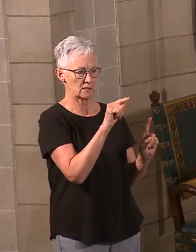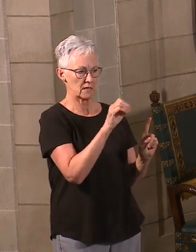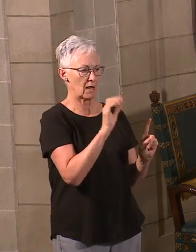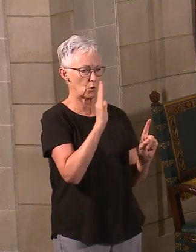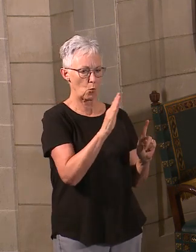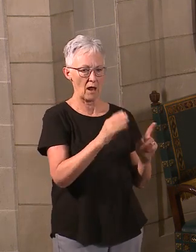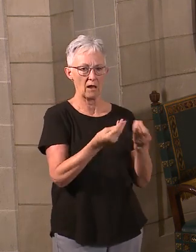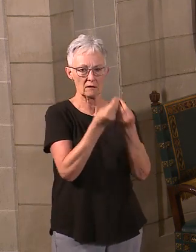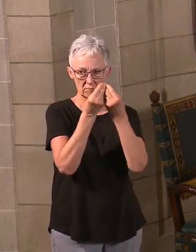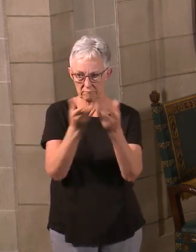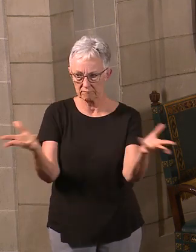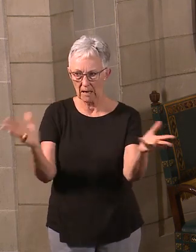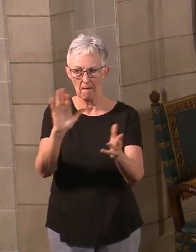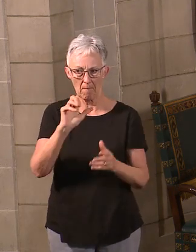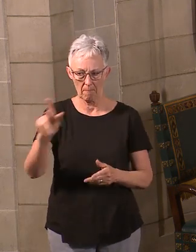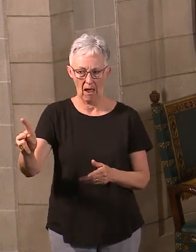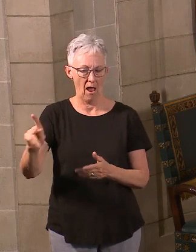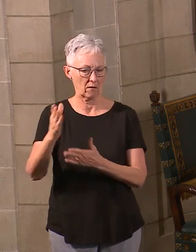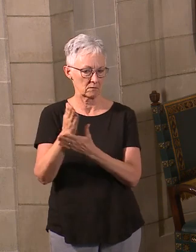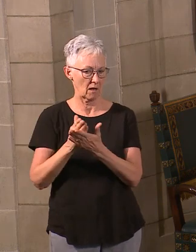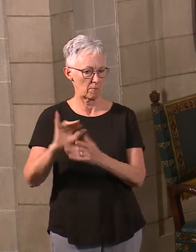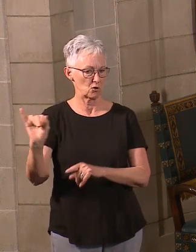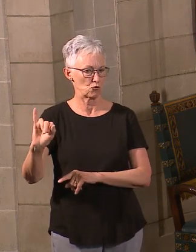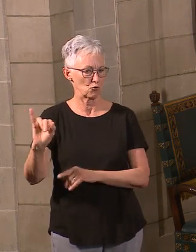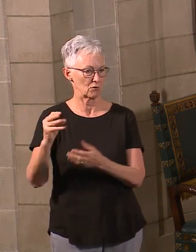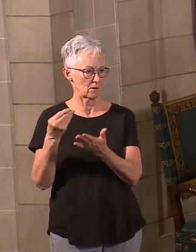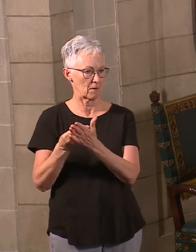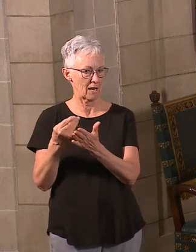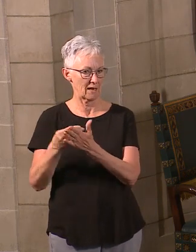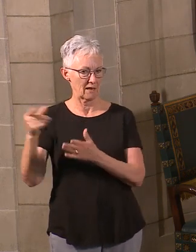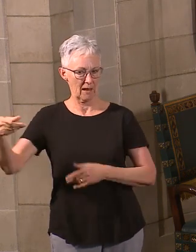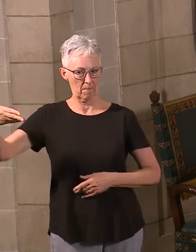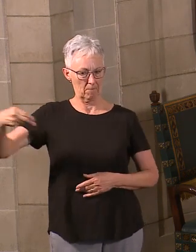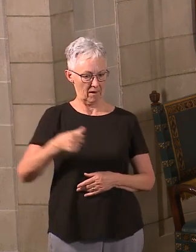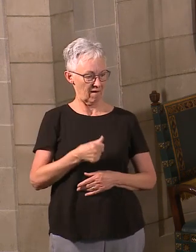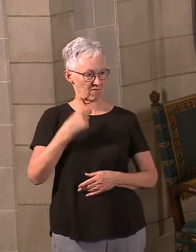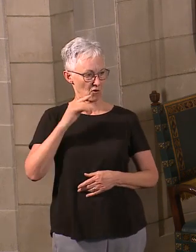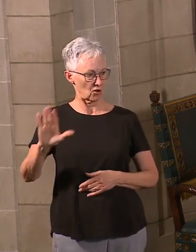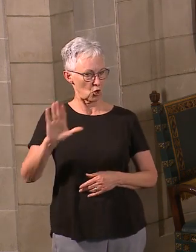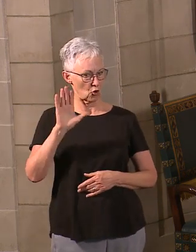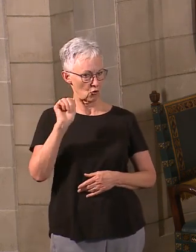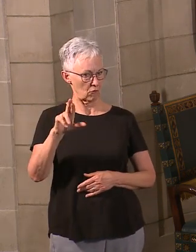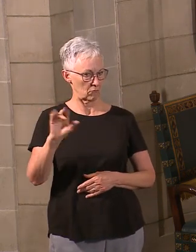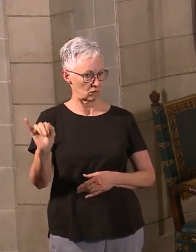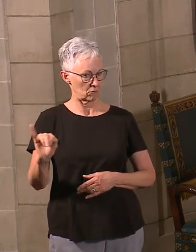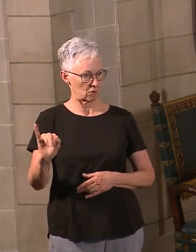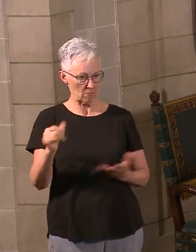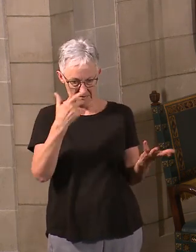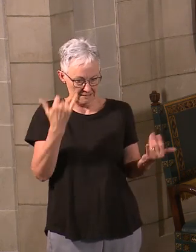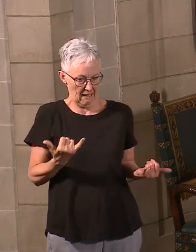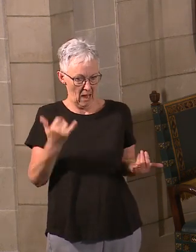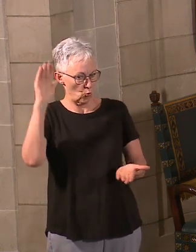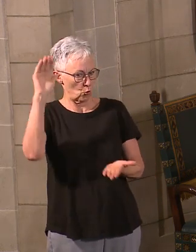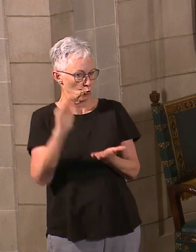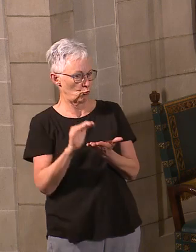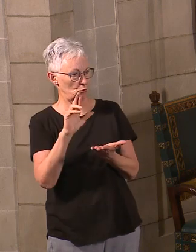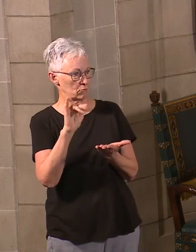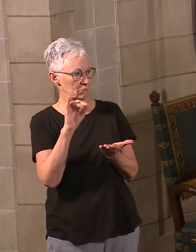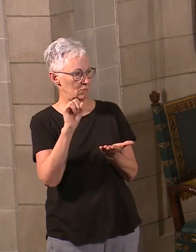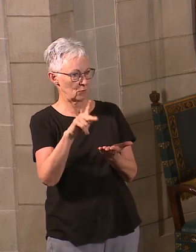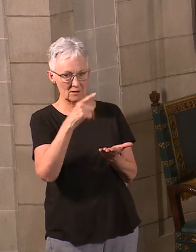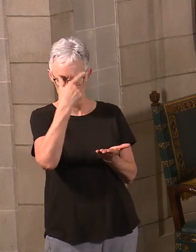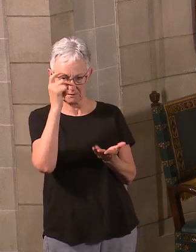million back to policyholders because of the reduced driving and the reduced risk there is because people aren't driving. So thank you very much